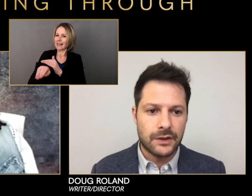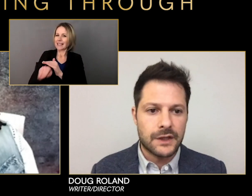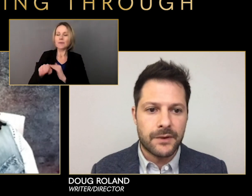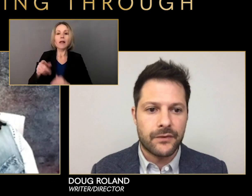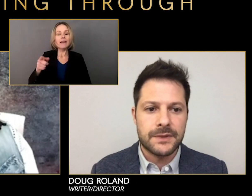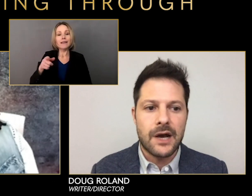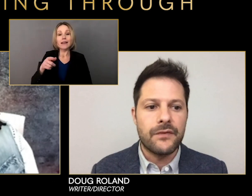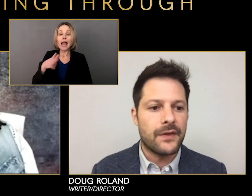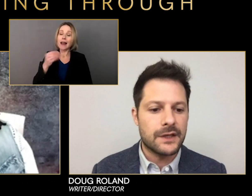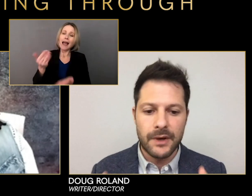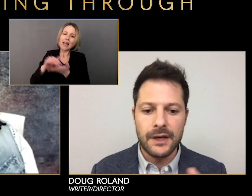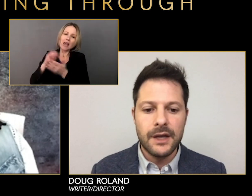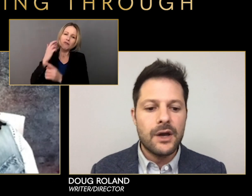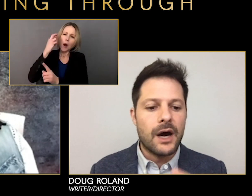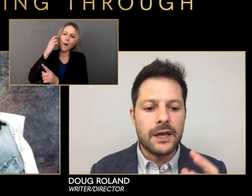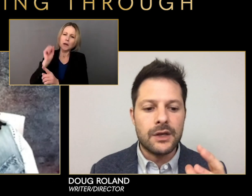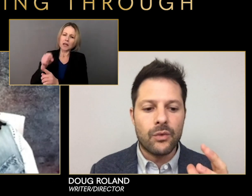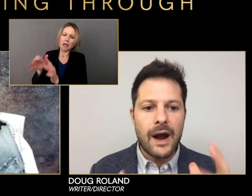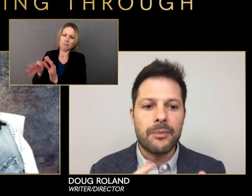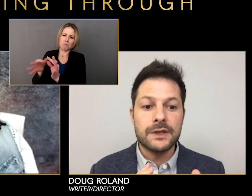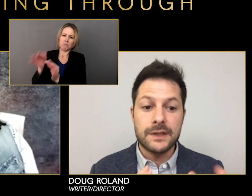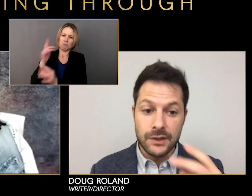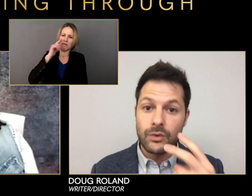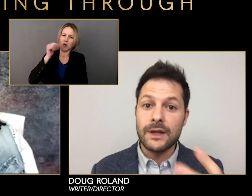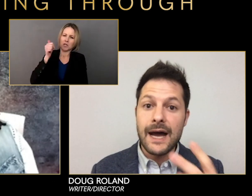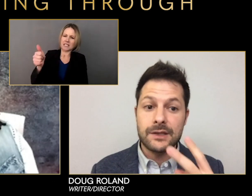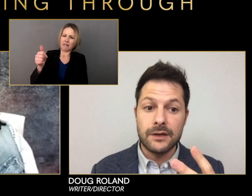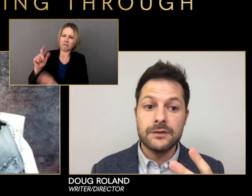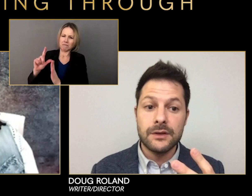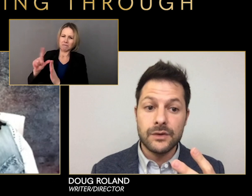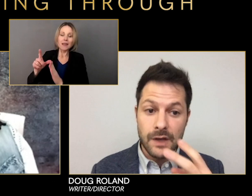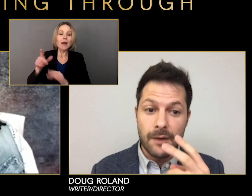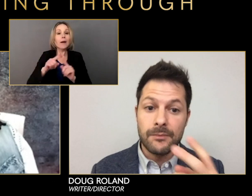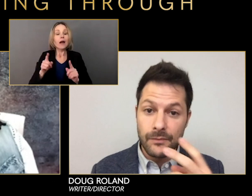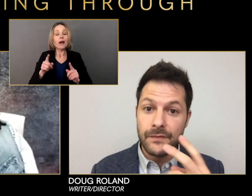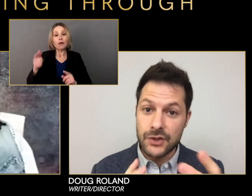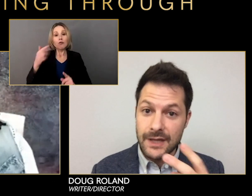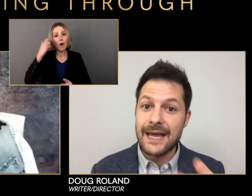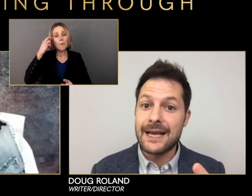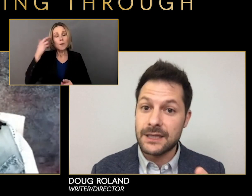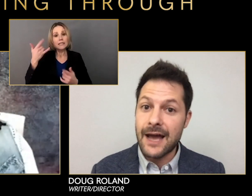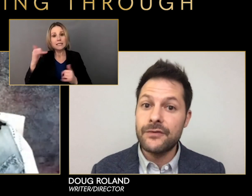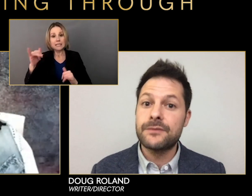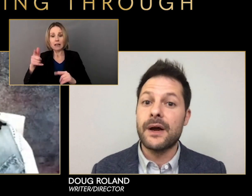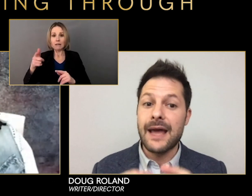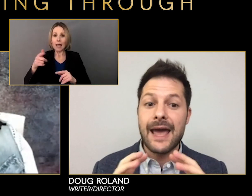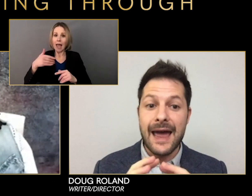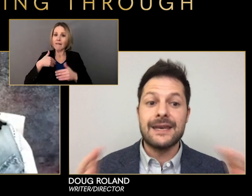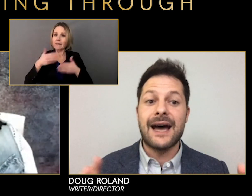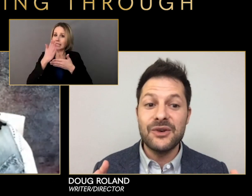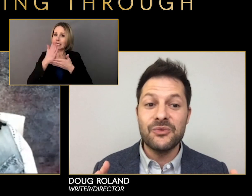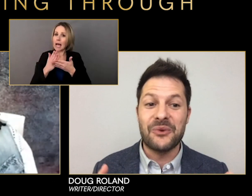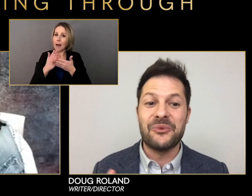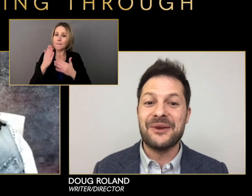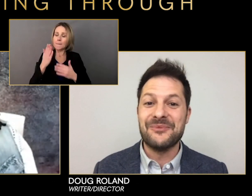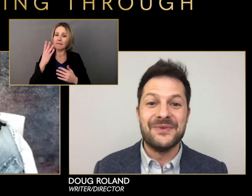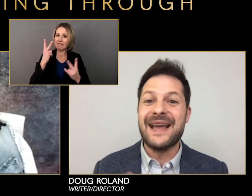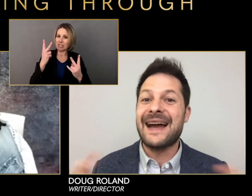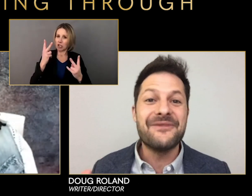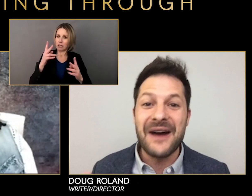can certainly speak for himself on this, but, Robert still relies on some vision that he has left, but at night,